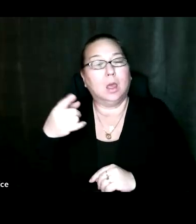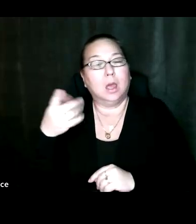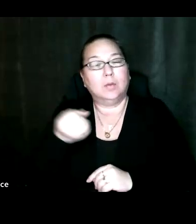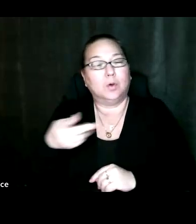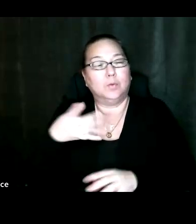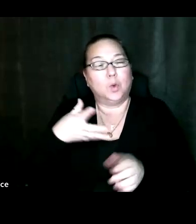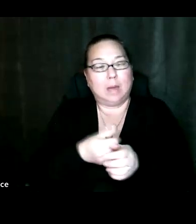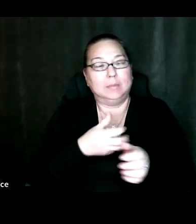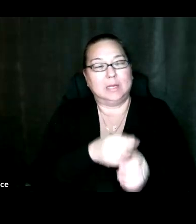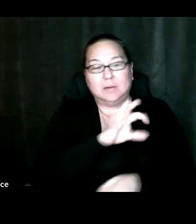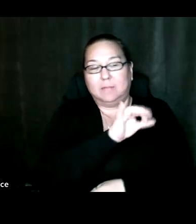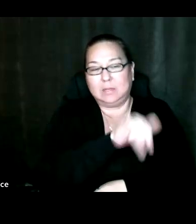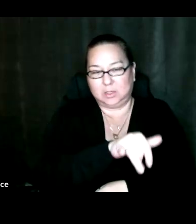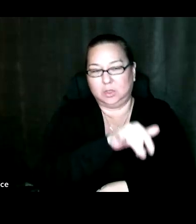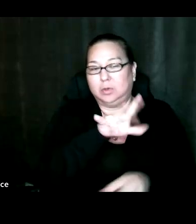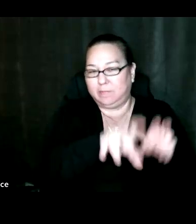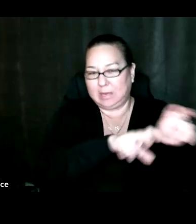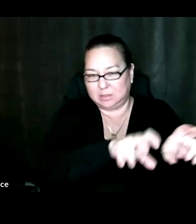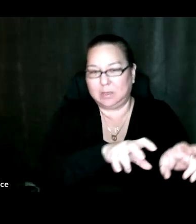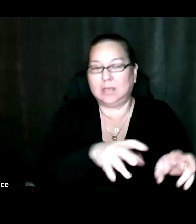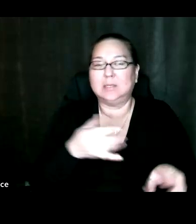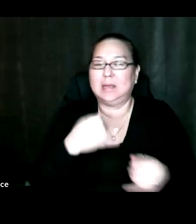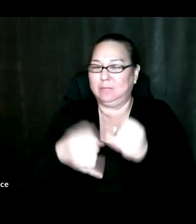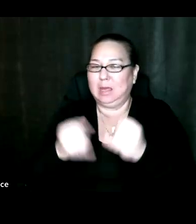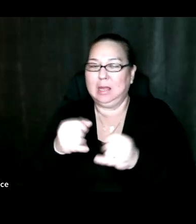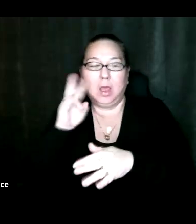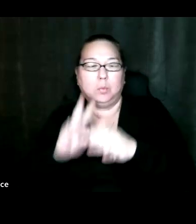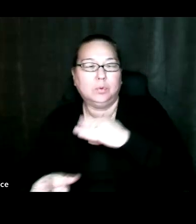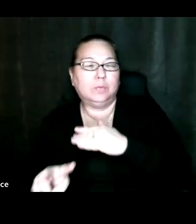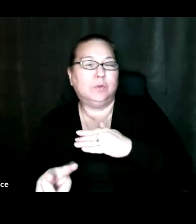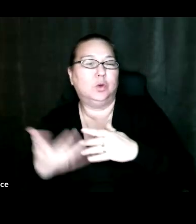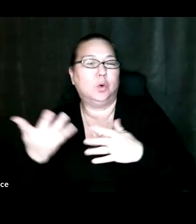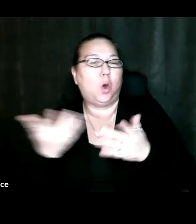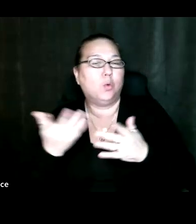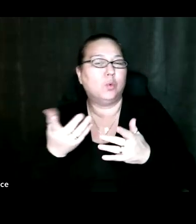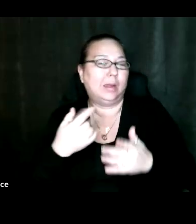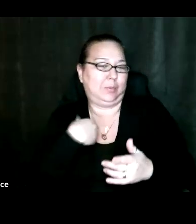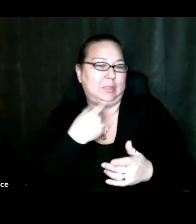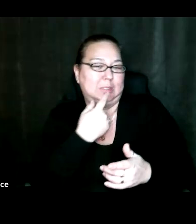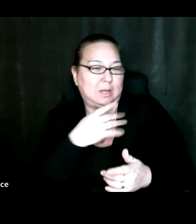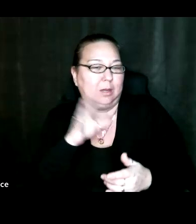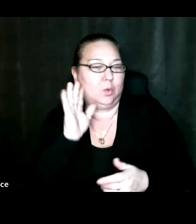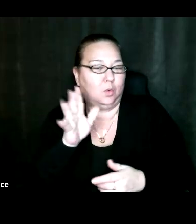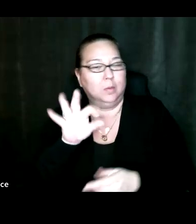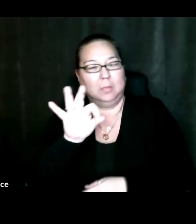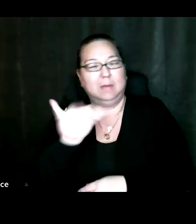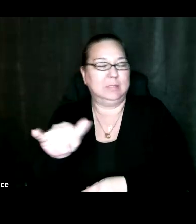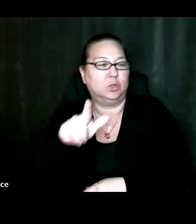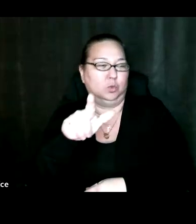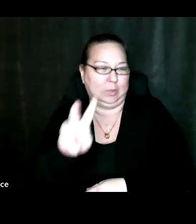superintendent mentioned, of what we've said to schools last week as they got their budgets for school year 26, and in last week's PD with school